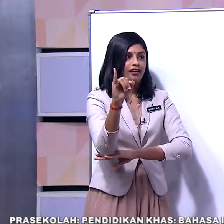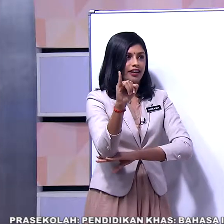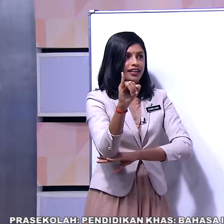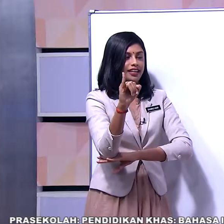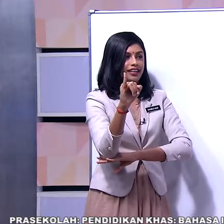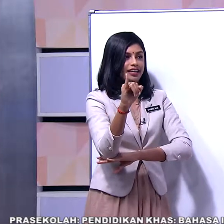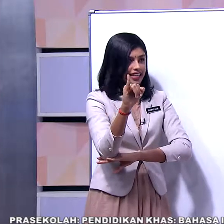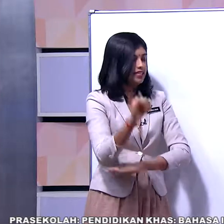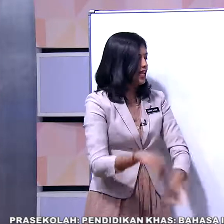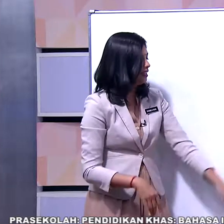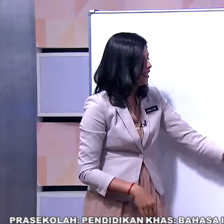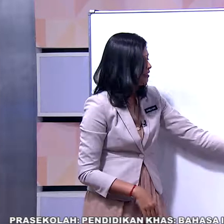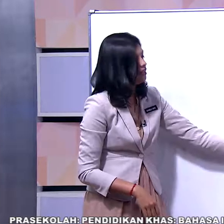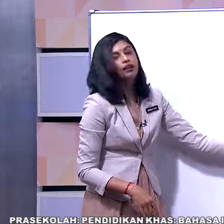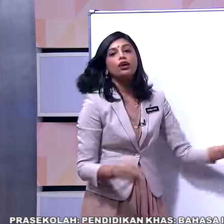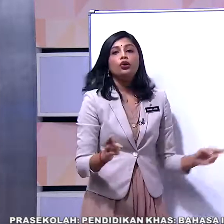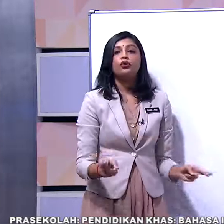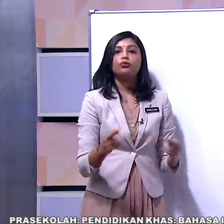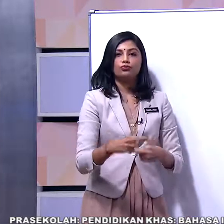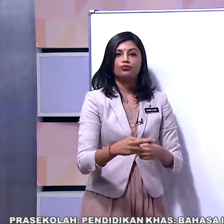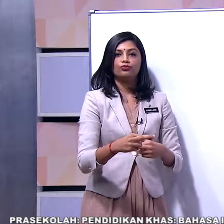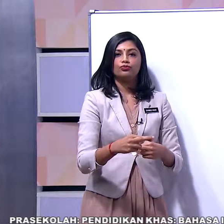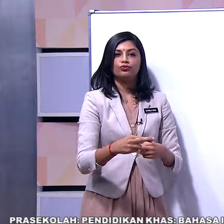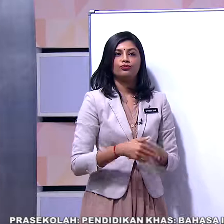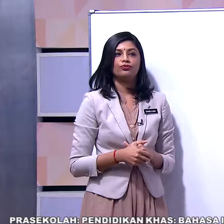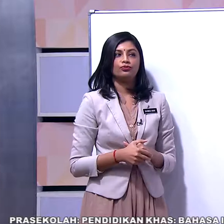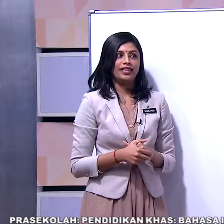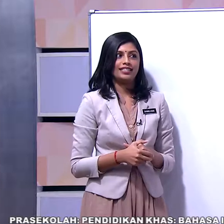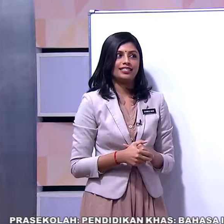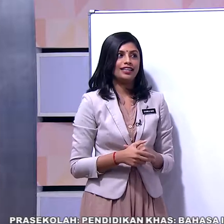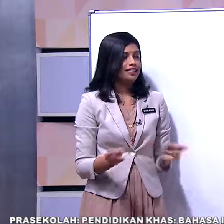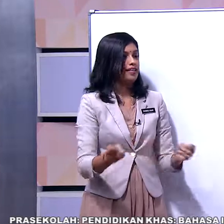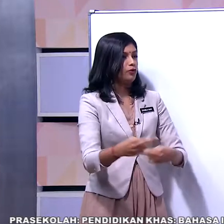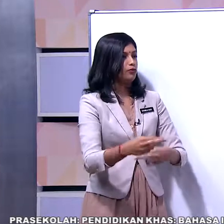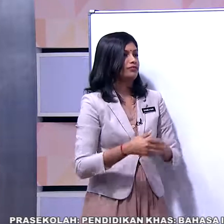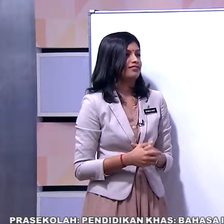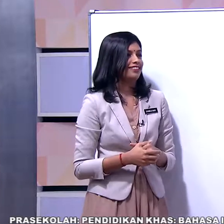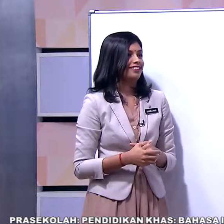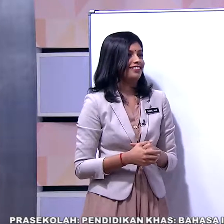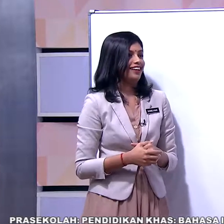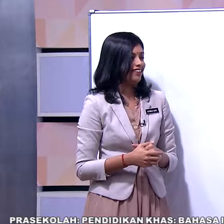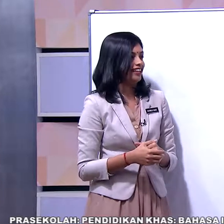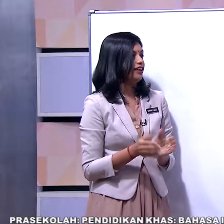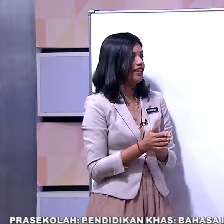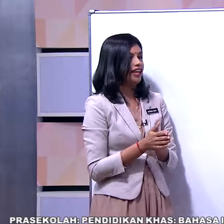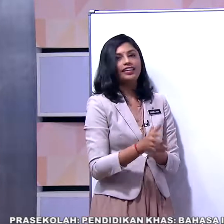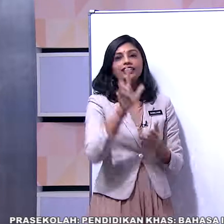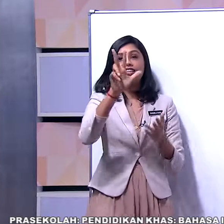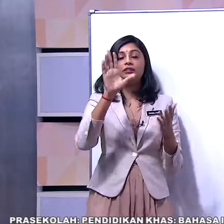right. Dining. Yes, dining, room. Room. Yes. Okay. The same room. Okay. All right. Cool. Okay. Next, the third